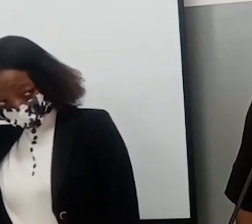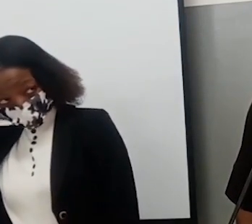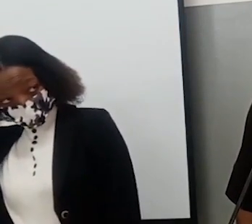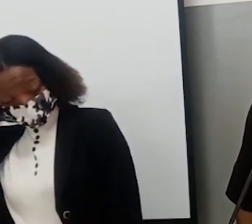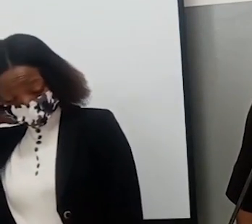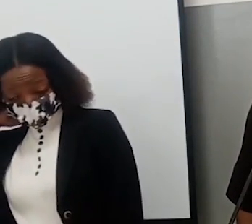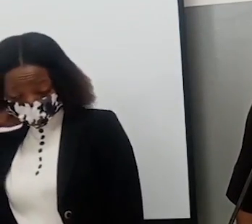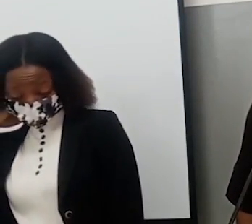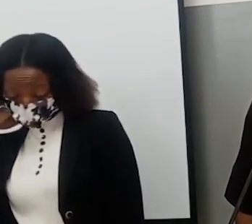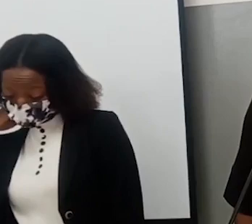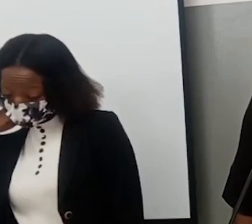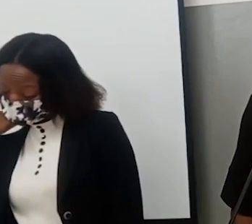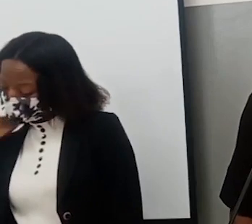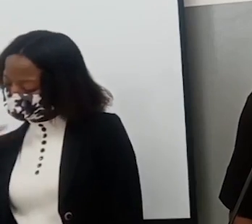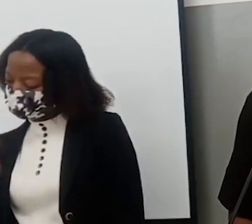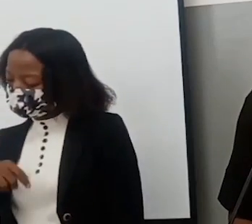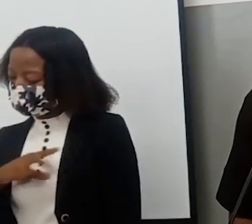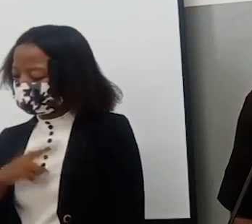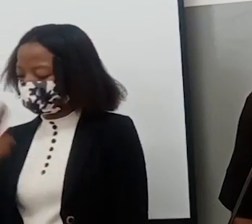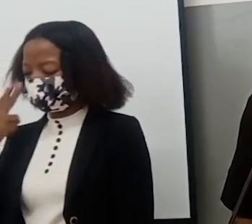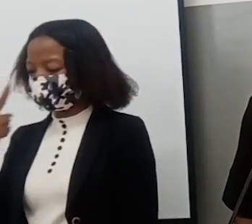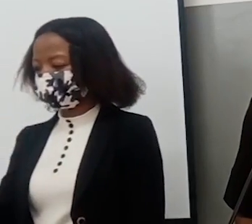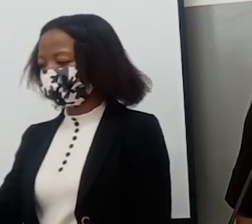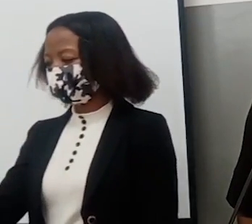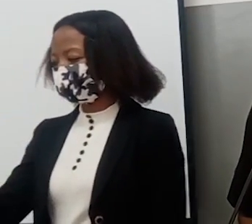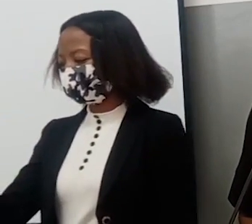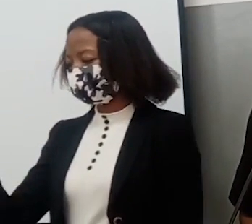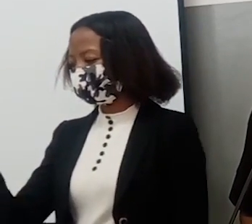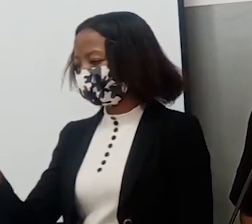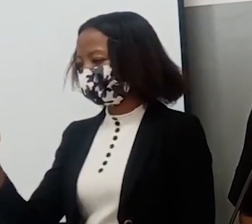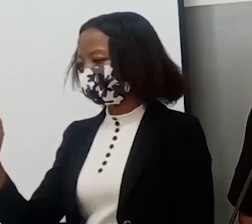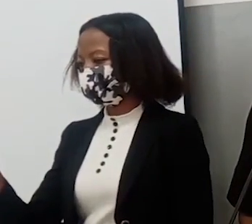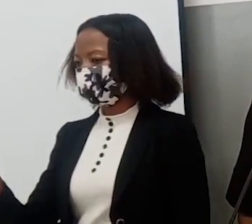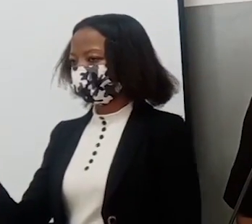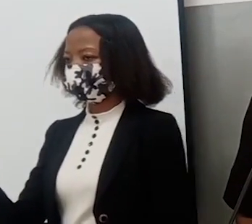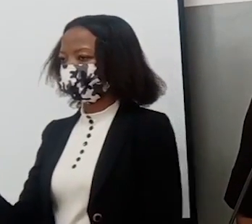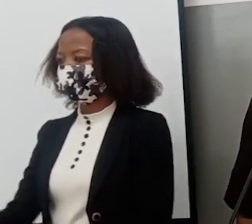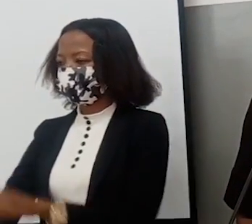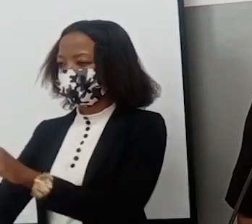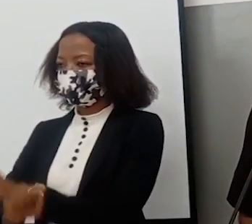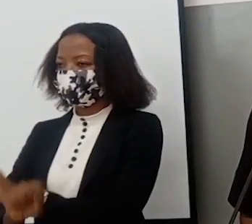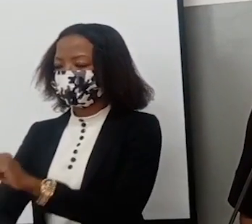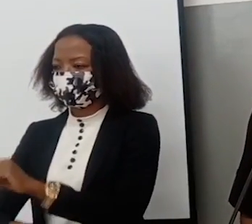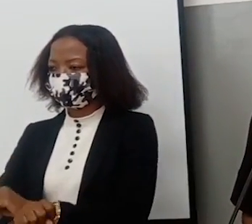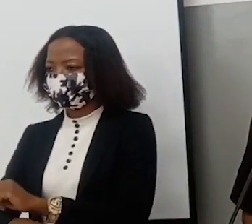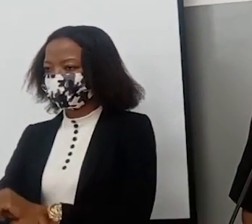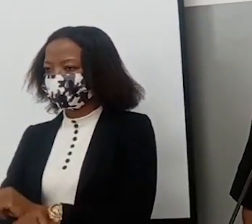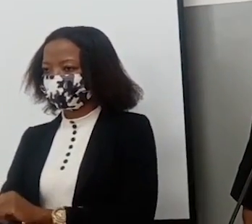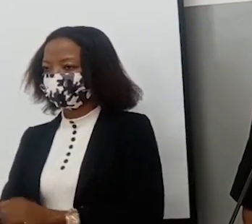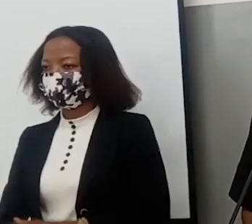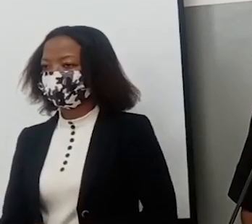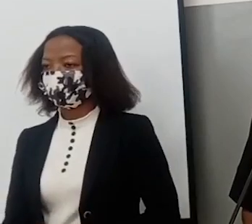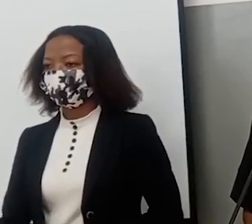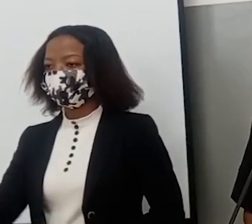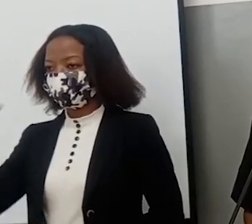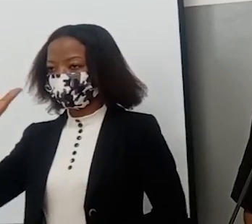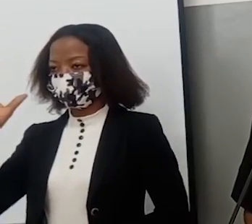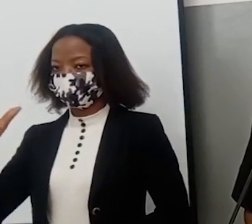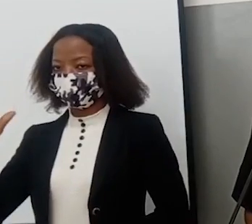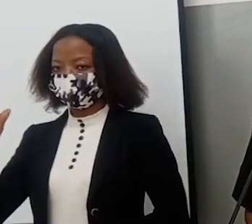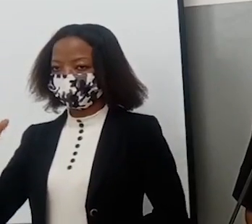So we also see that Tokyo, where they are having the Olympic Games, Tokyo is now projecting a fifth wave.